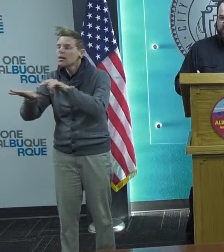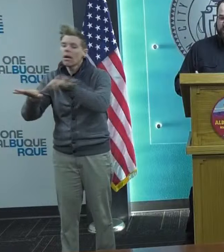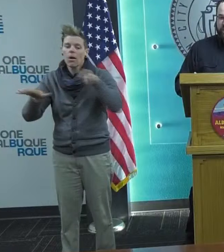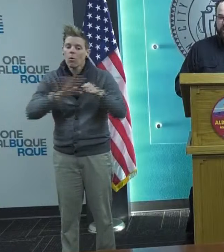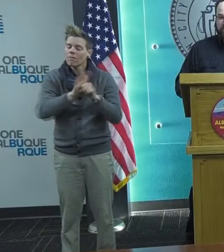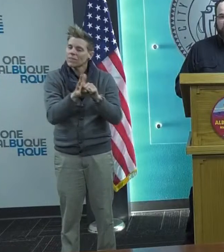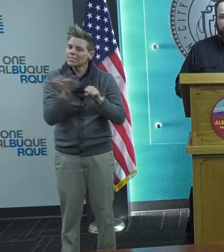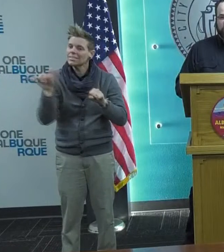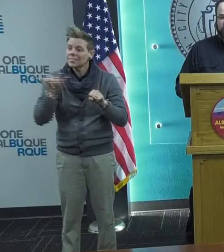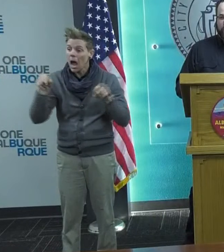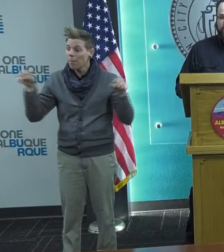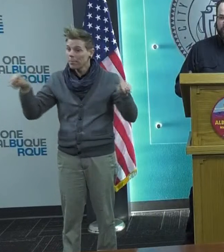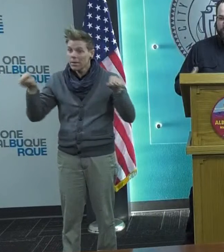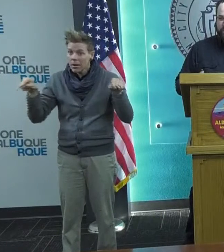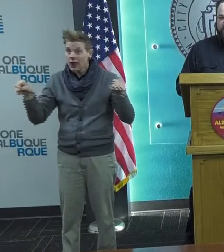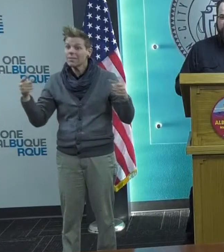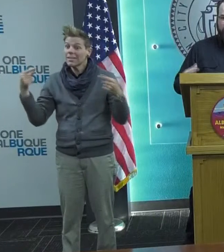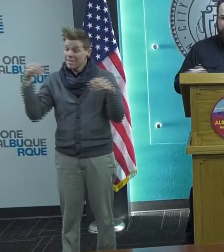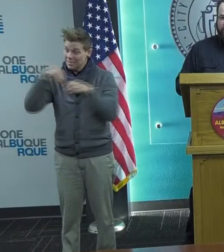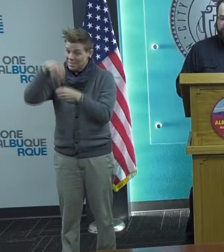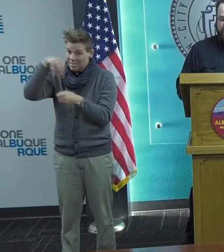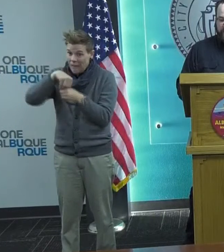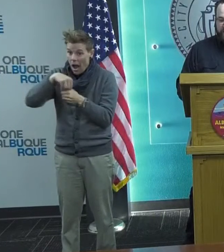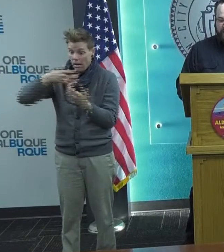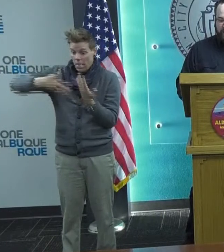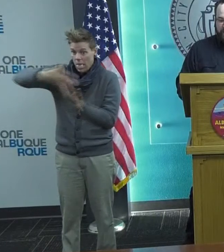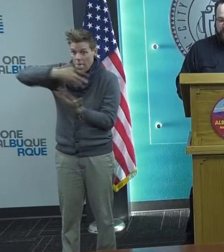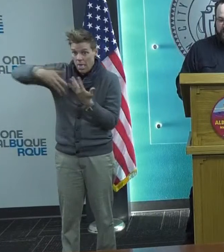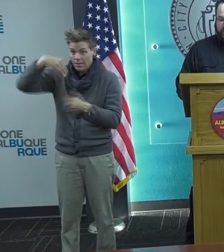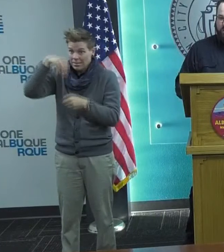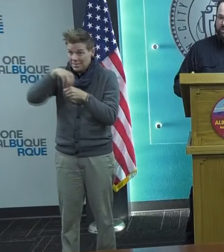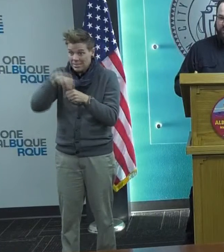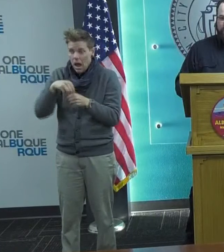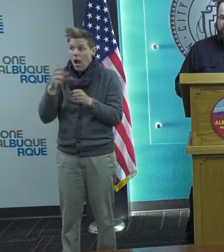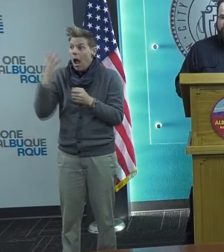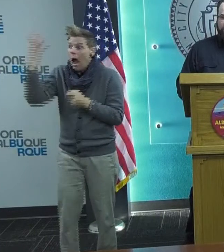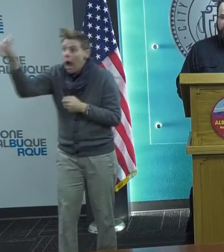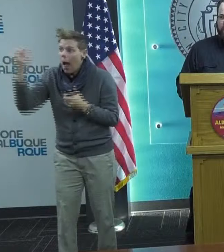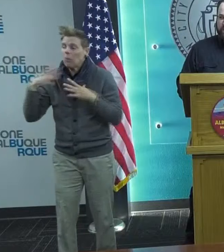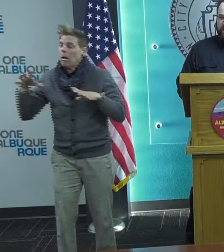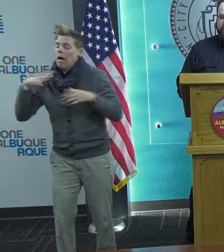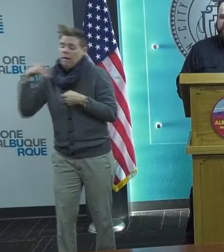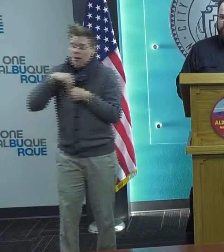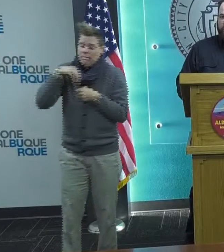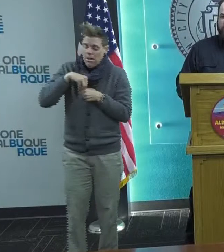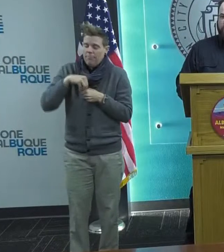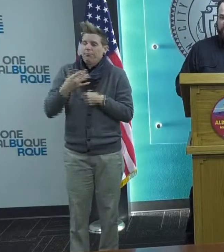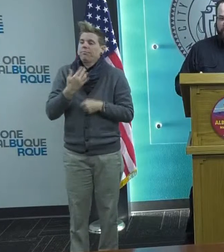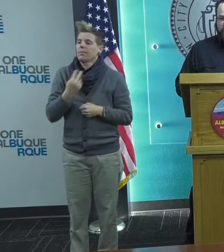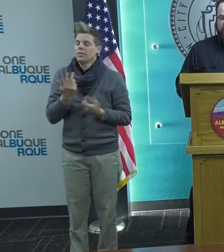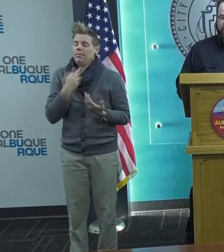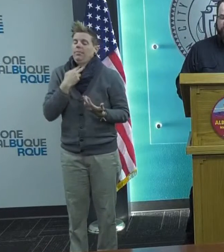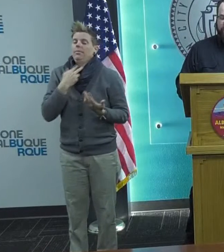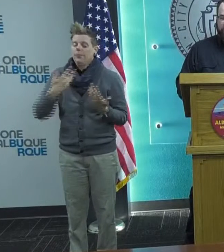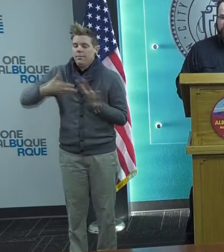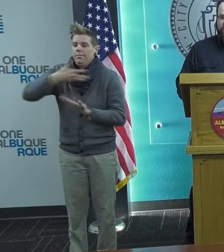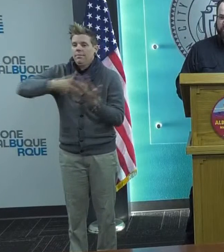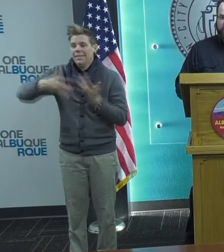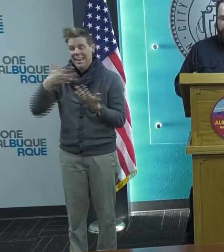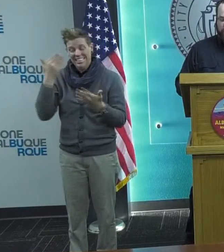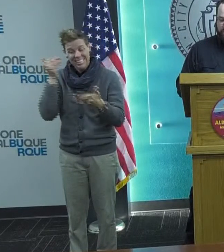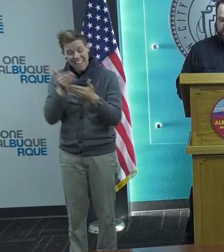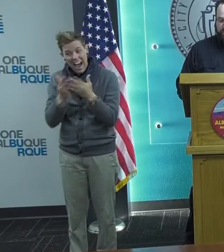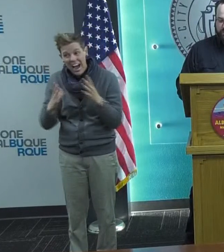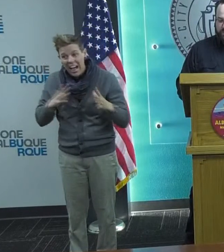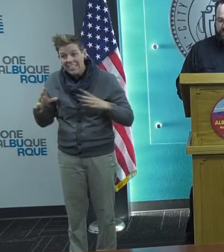Nobody wants to stand out in the cold and the wind, so we tend to gather inside. And we're also going into a period of holiday season where people like to gather with their families,